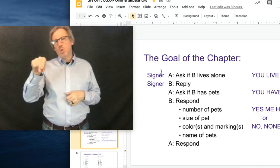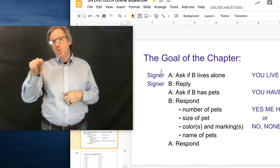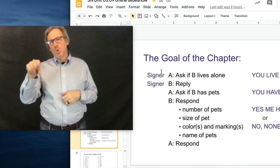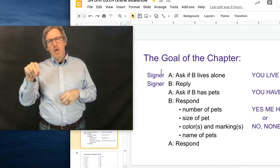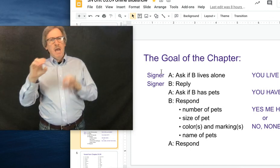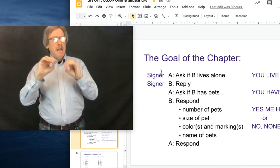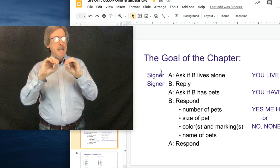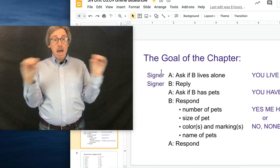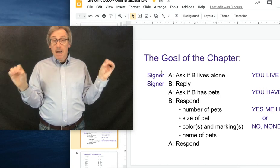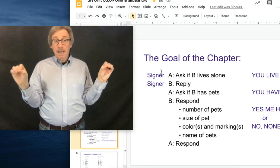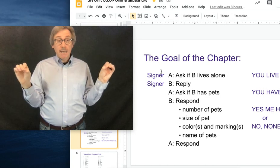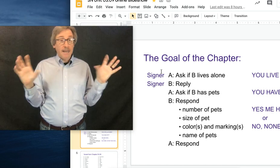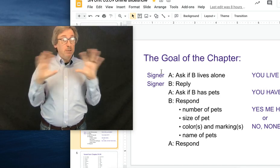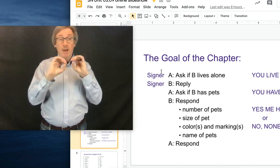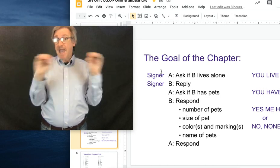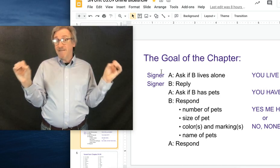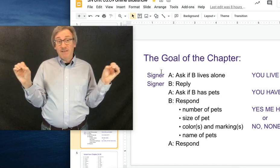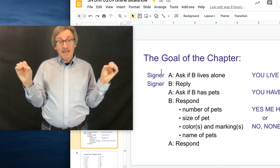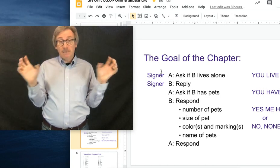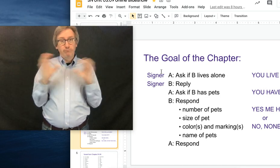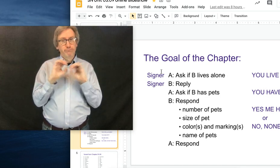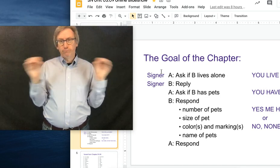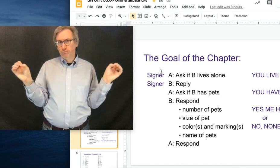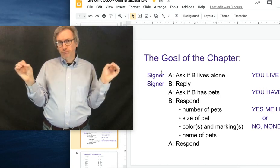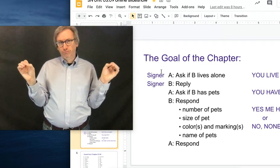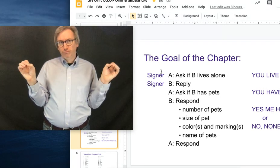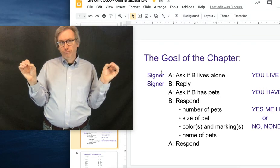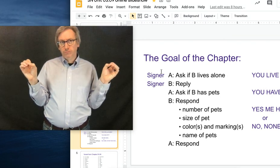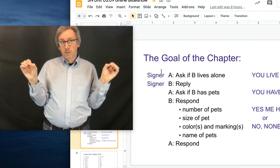no, none, I don't have any.